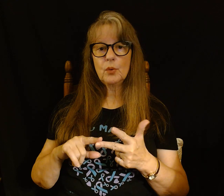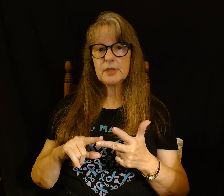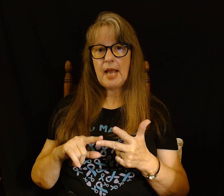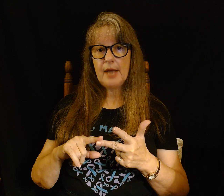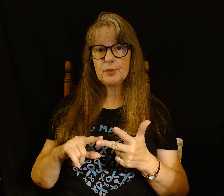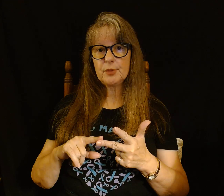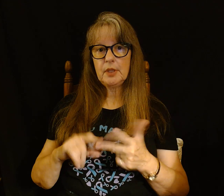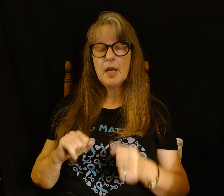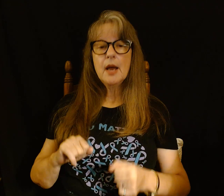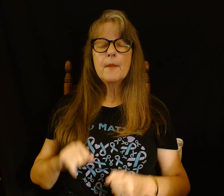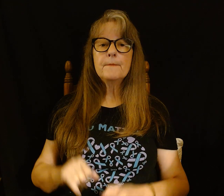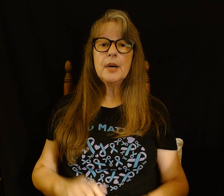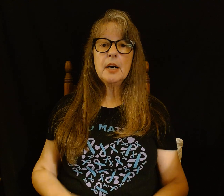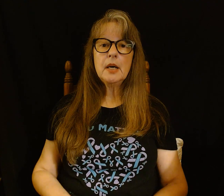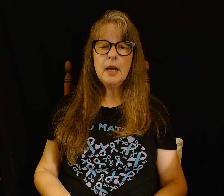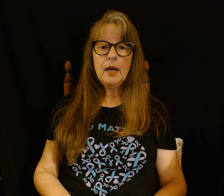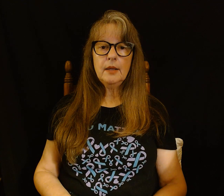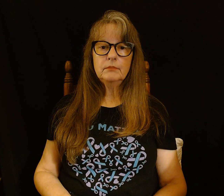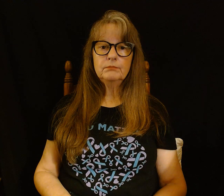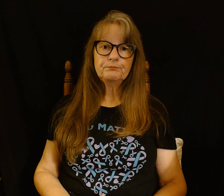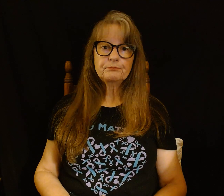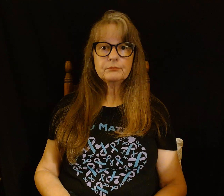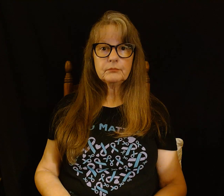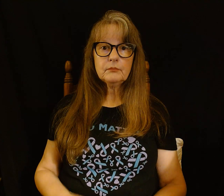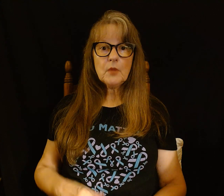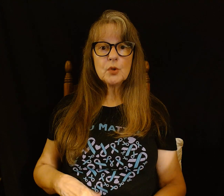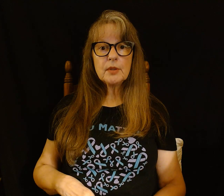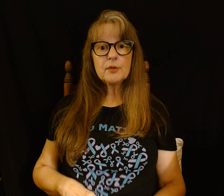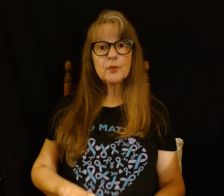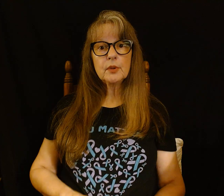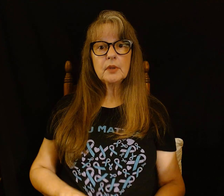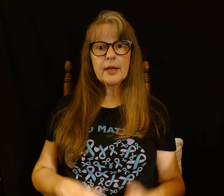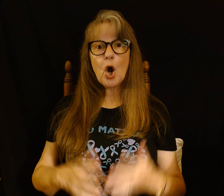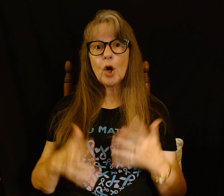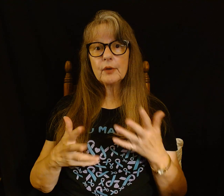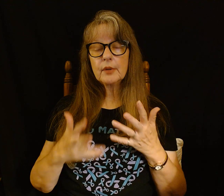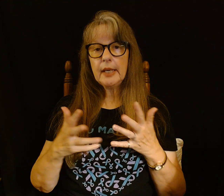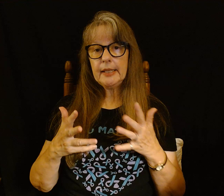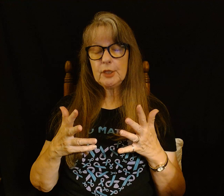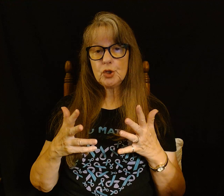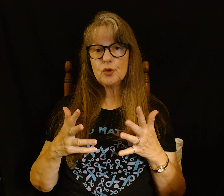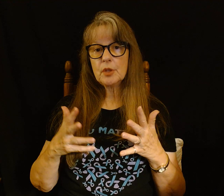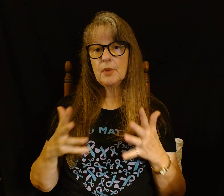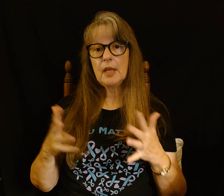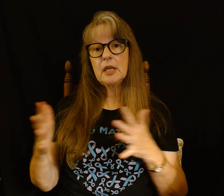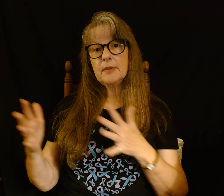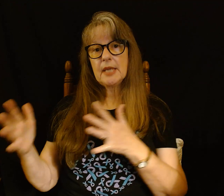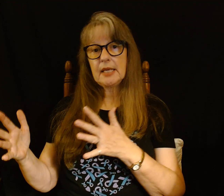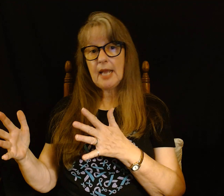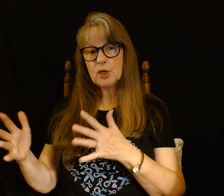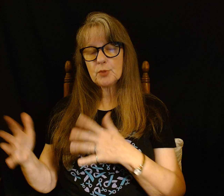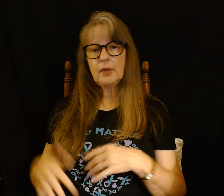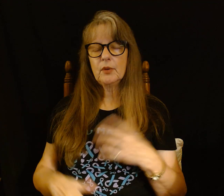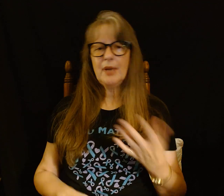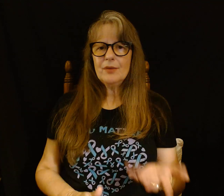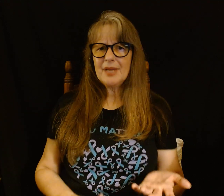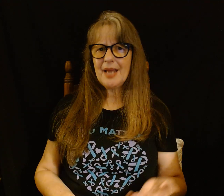it aspirin? But, or sometimes for like heart issues, they need to be taking aspirin, and they're going, I don't take